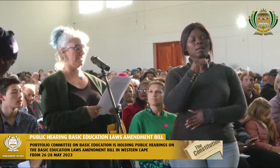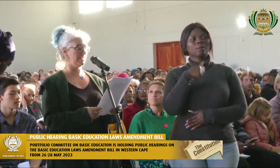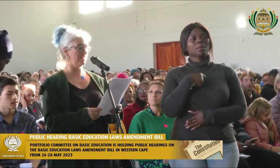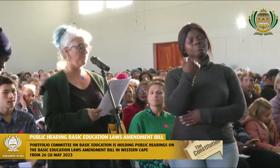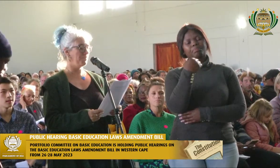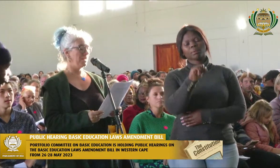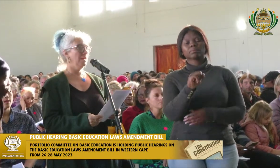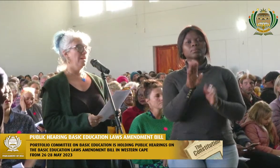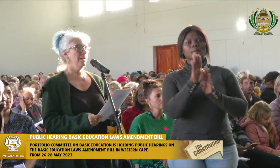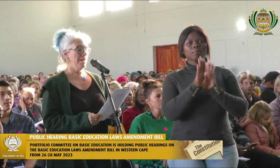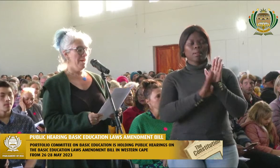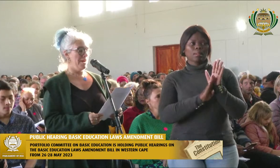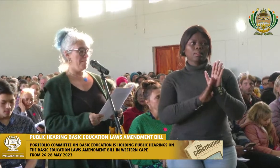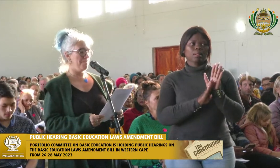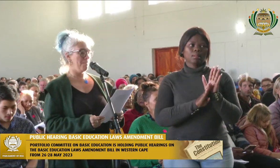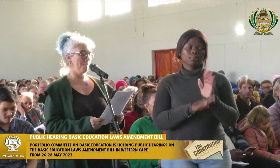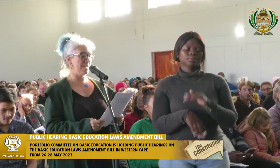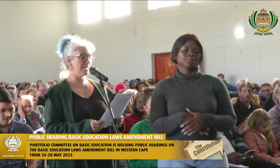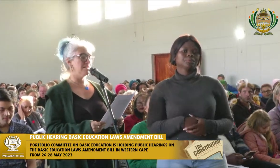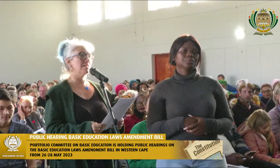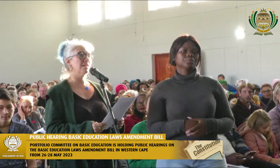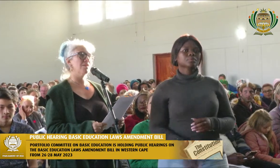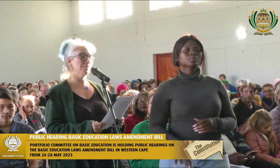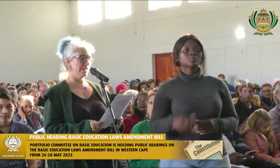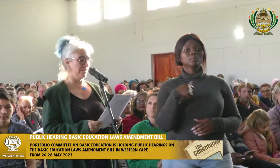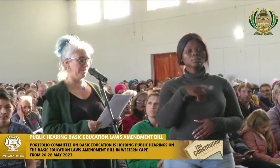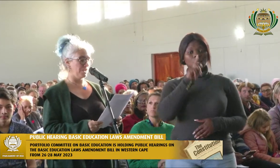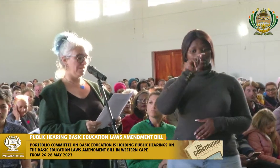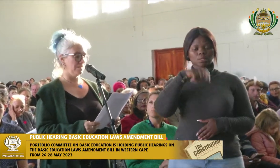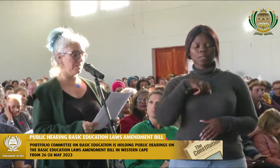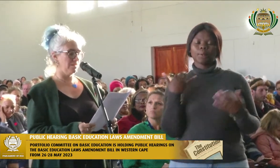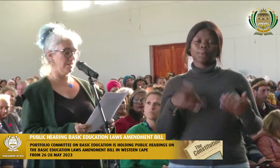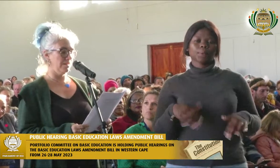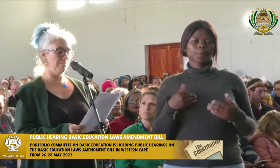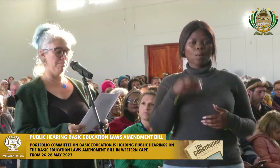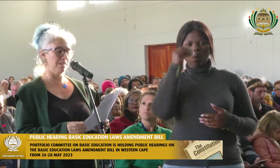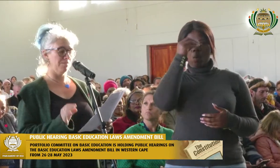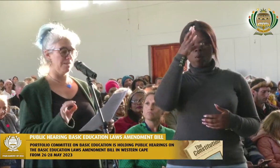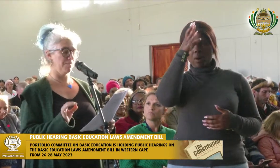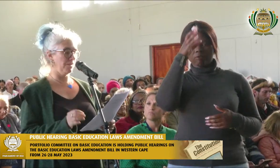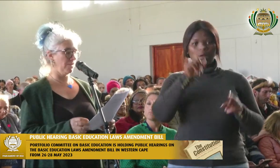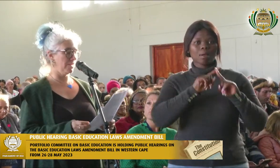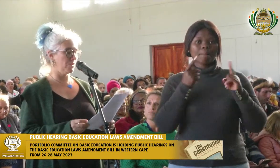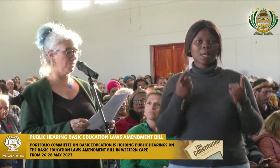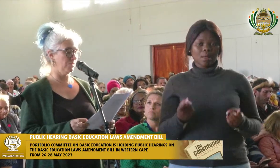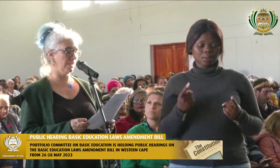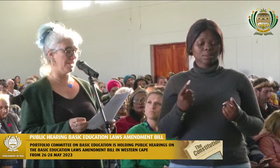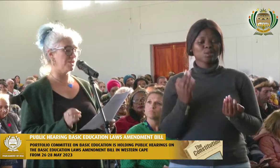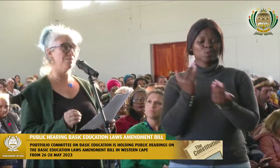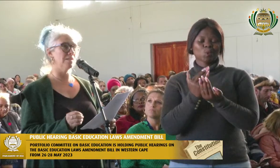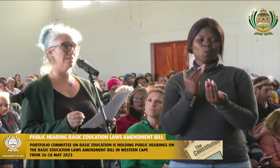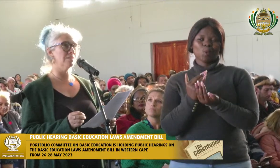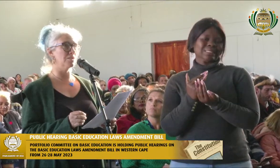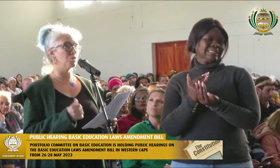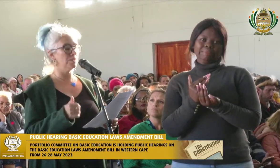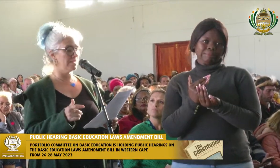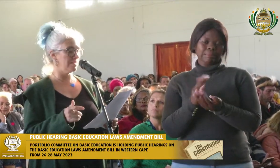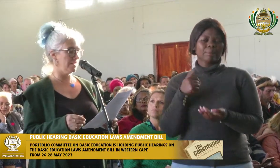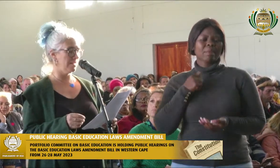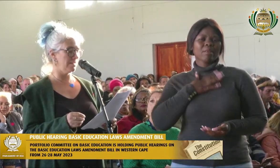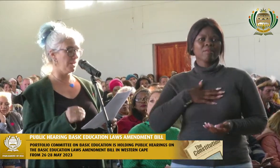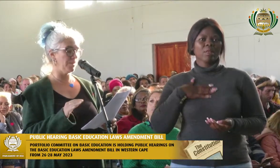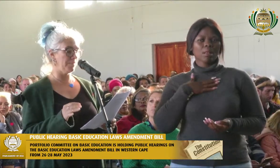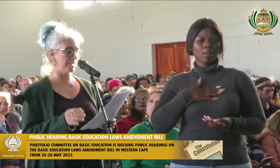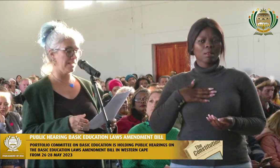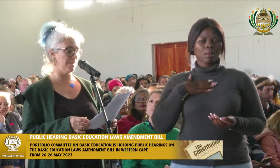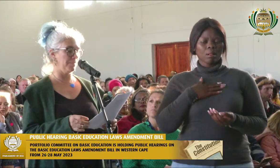its entirety. My son is an incredibly clever child, but there was something wrong at school. I just felt it. The school didn't